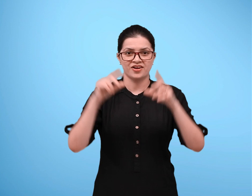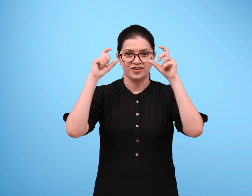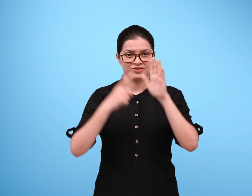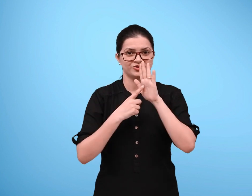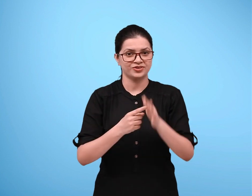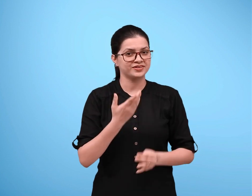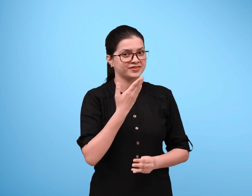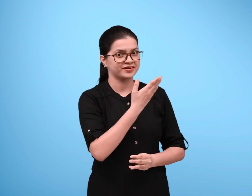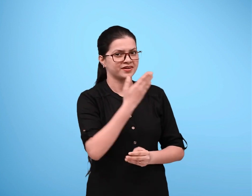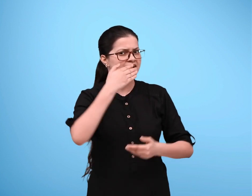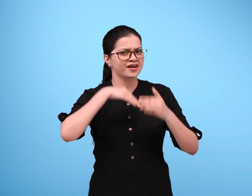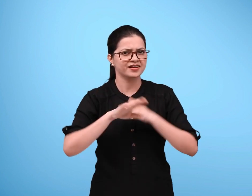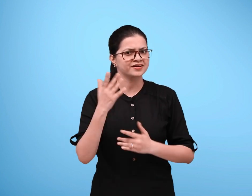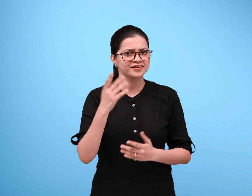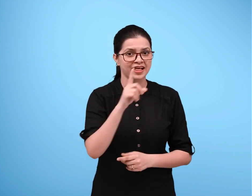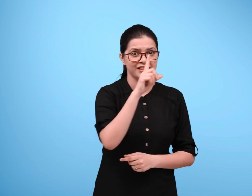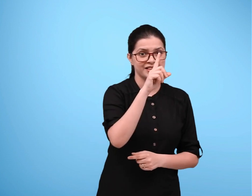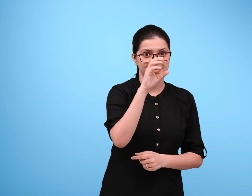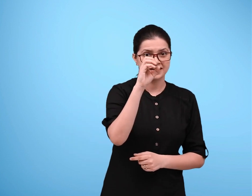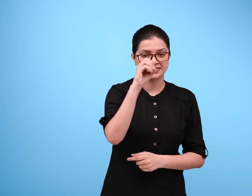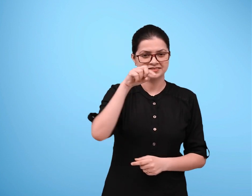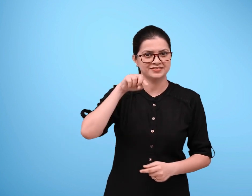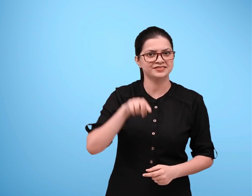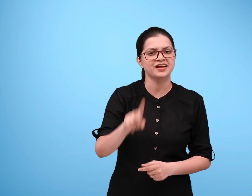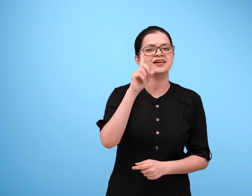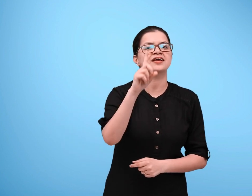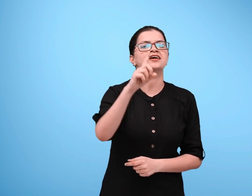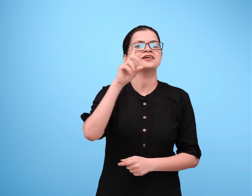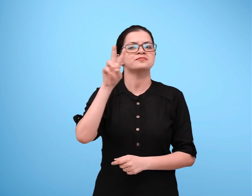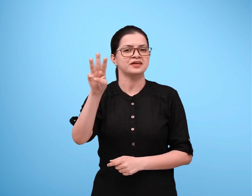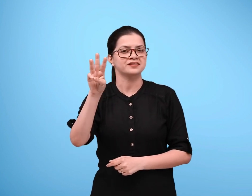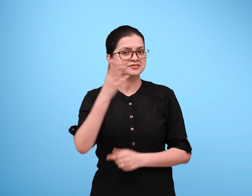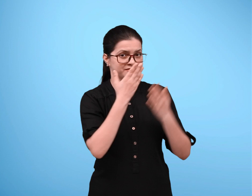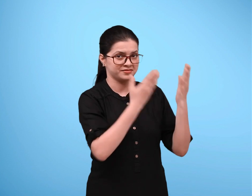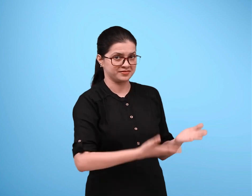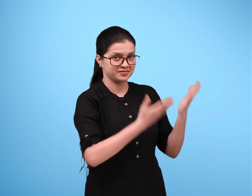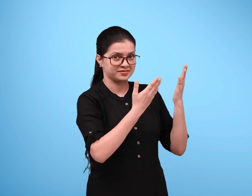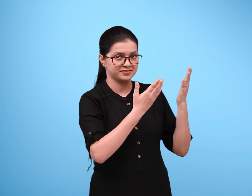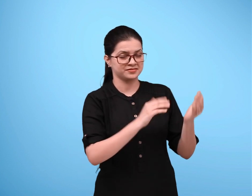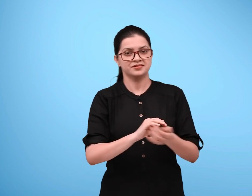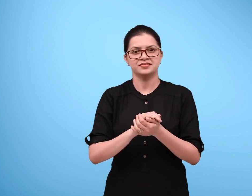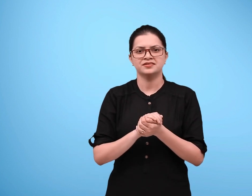Figure 10.13 A, B, C shows some objects in circular motion.